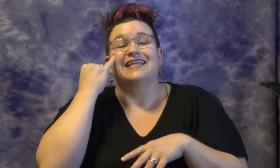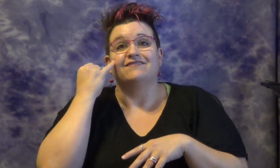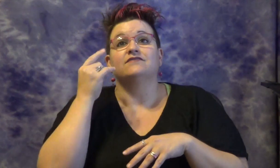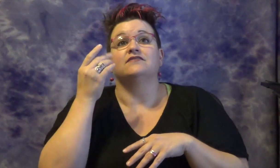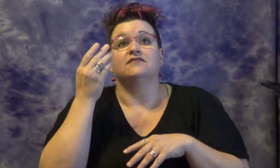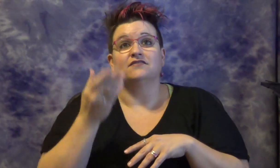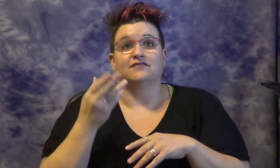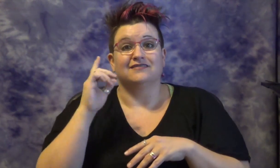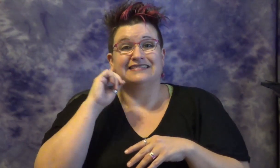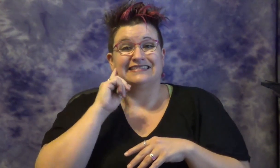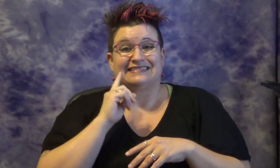deaf person.